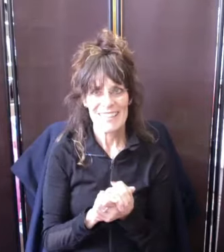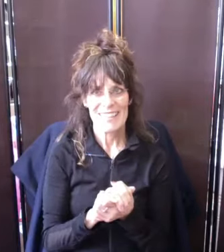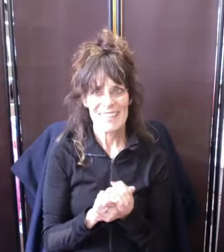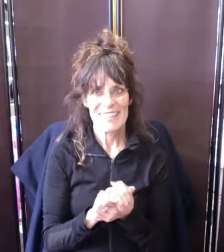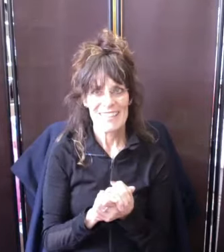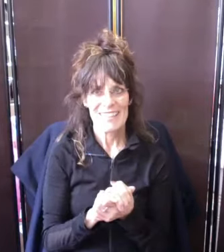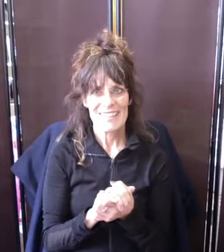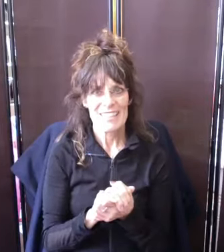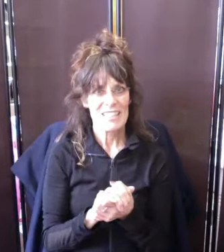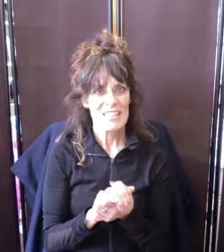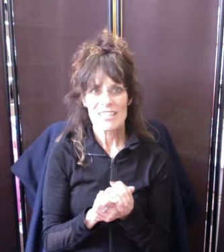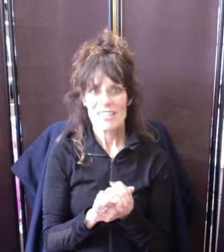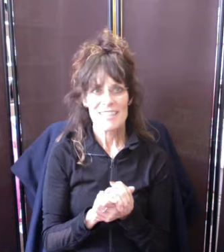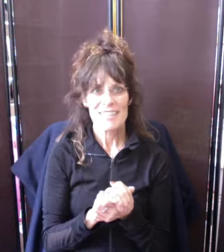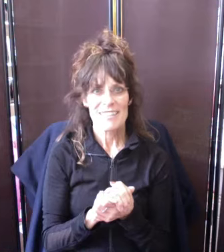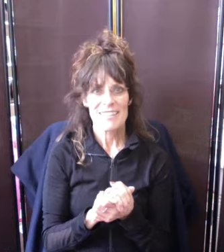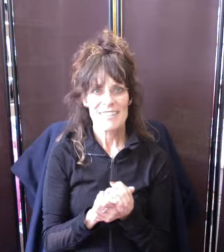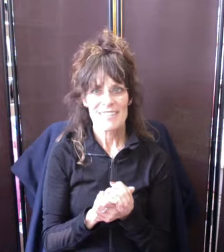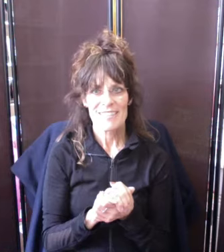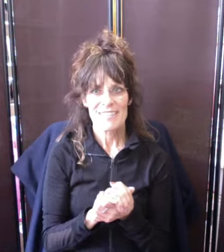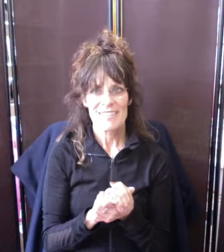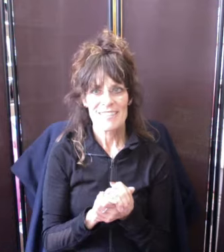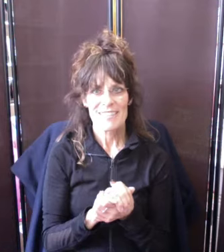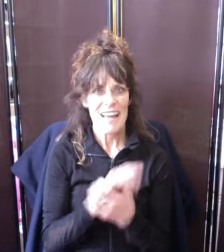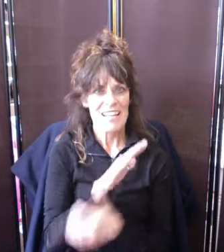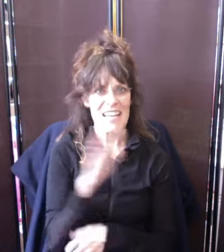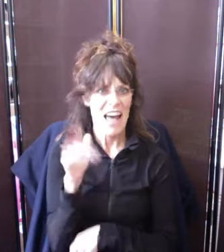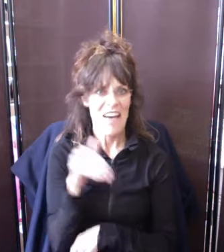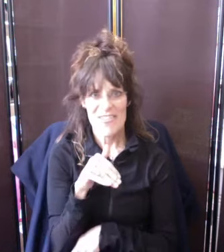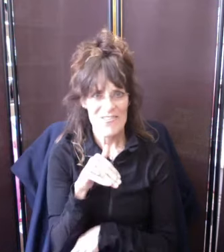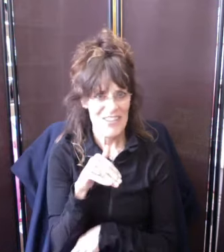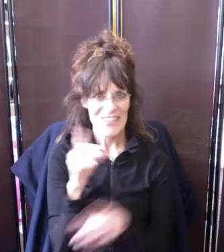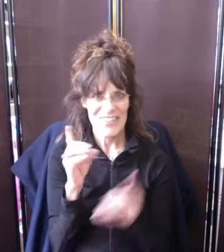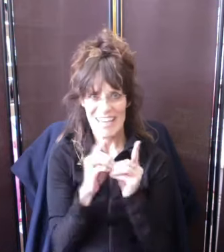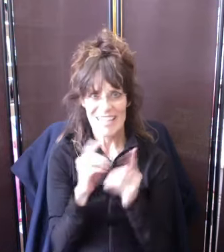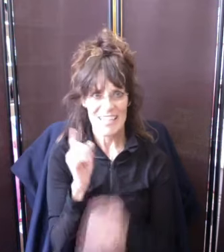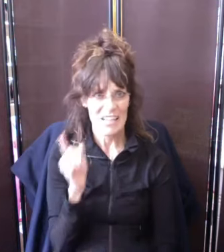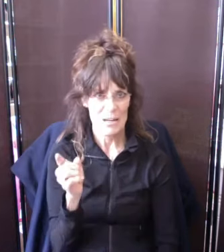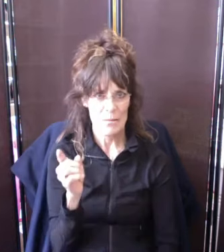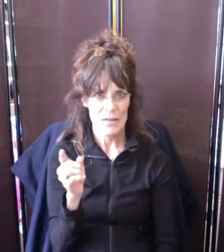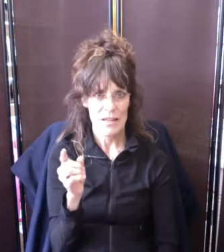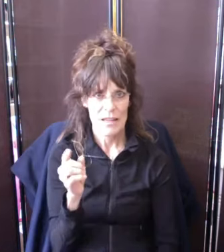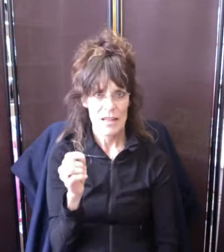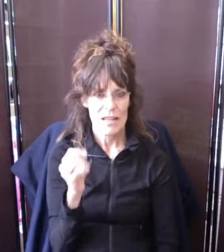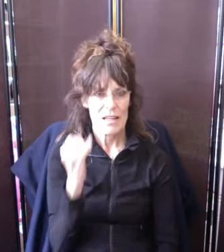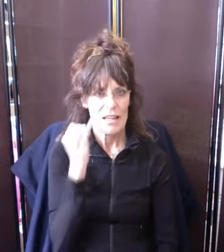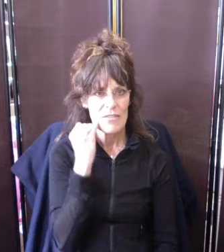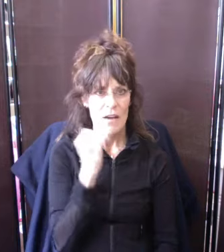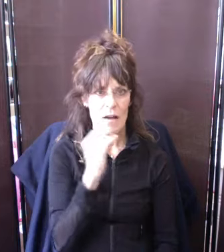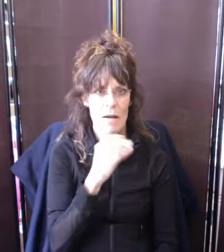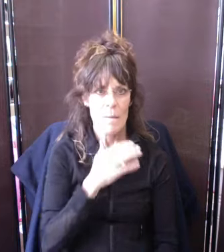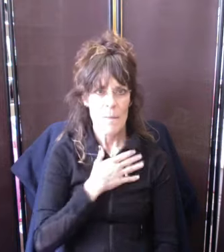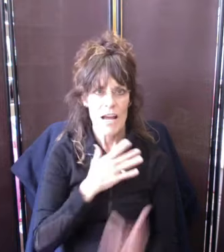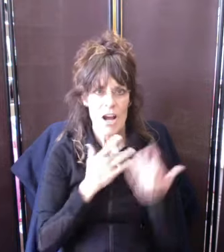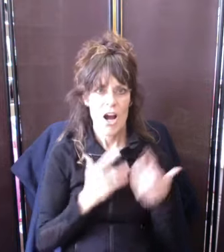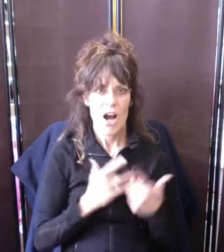And you know what? I never, ever would have gone out with him if I hadn't had my heart stomped on by my sister and her husband. It